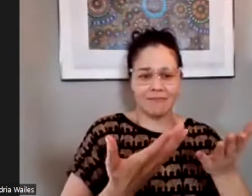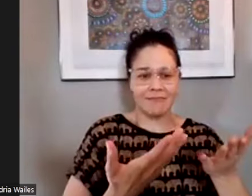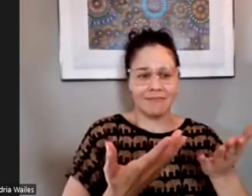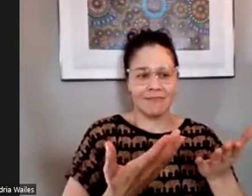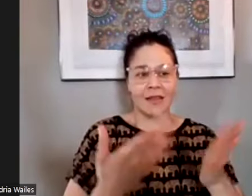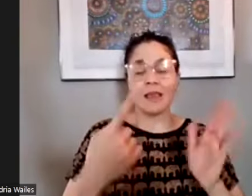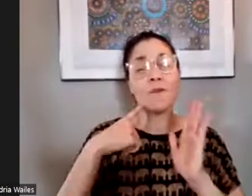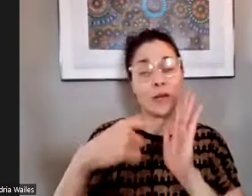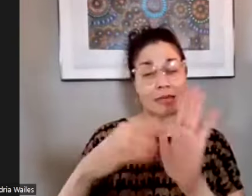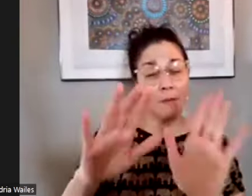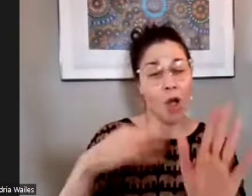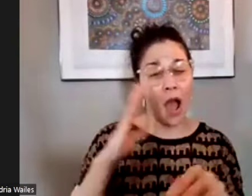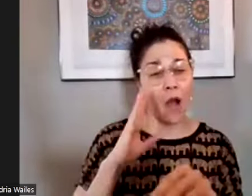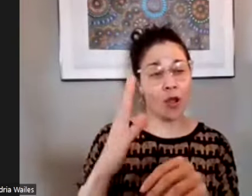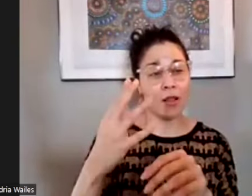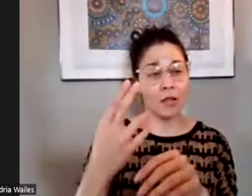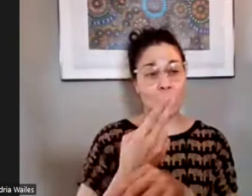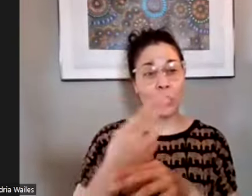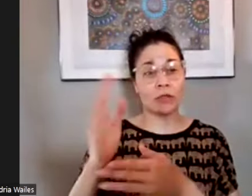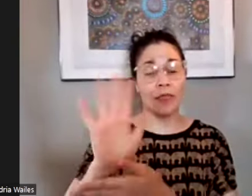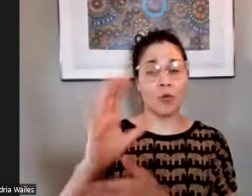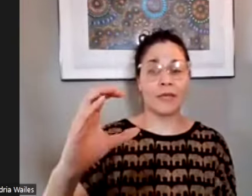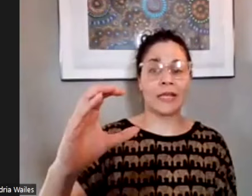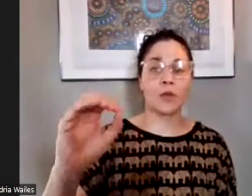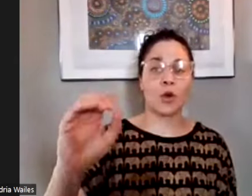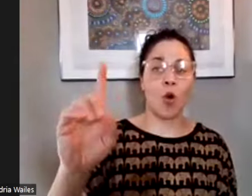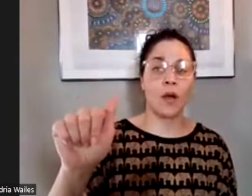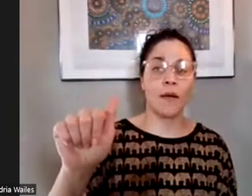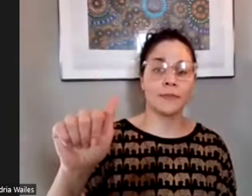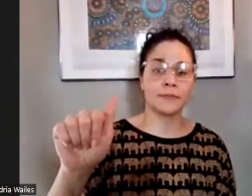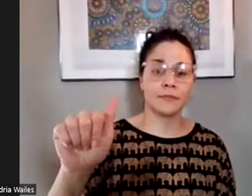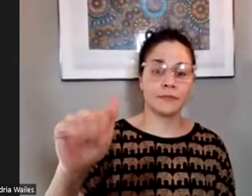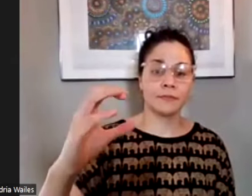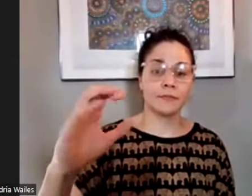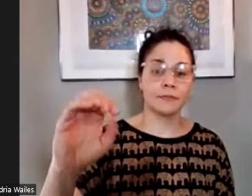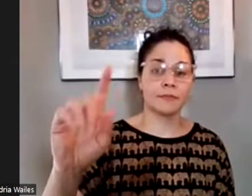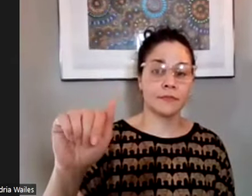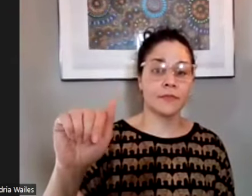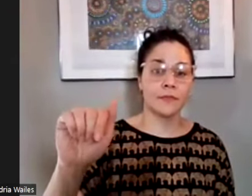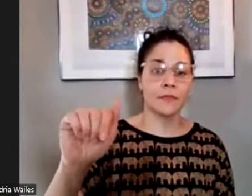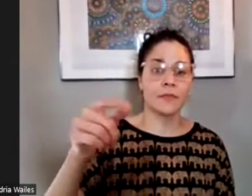And for example, I will use something from the movie CODA.